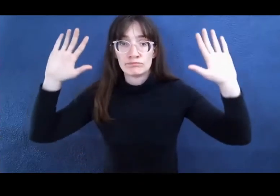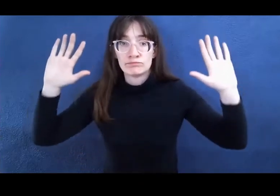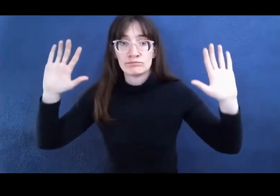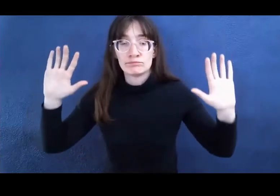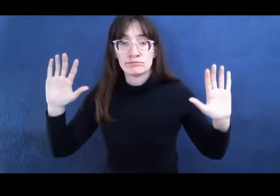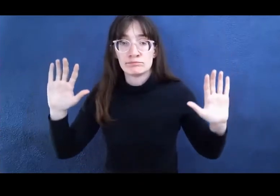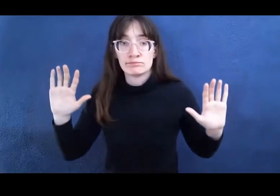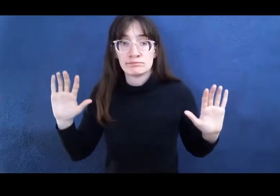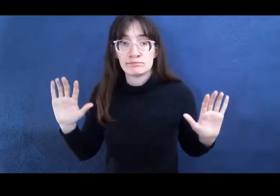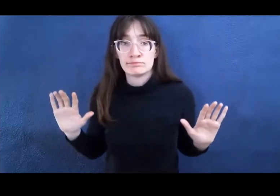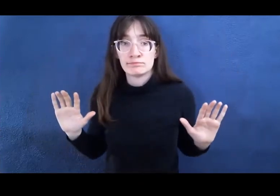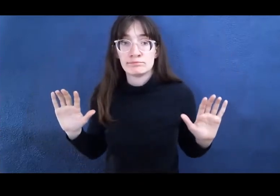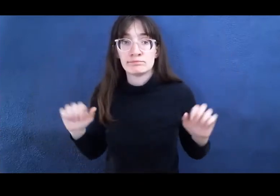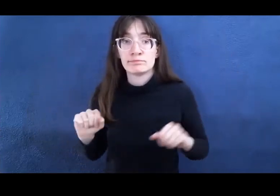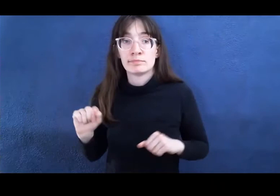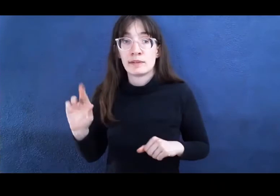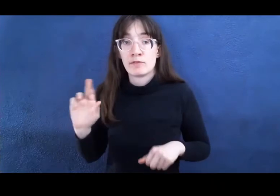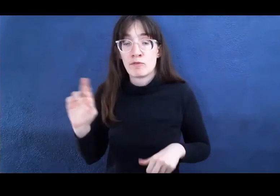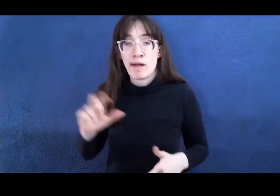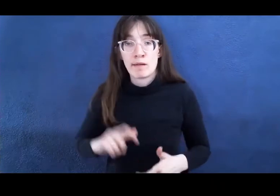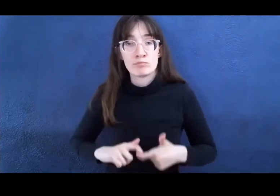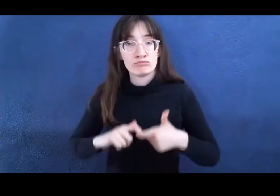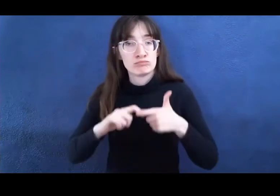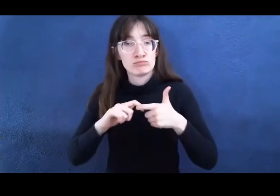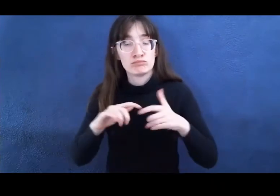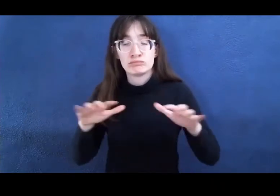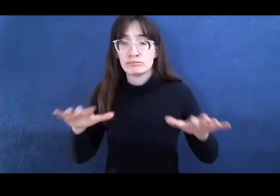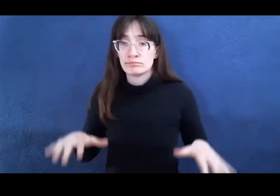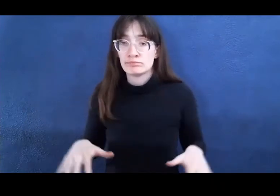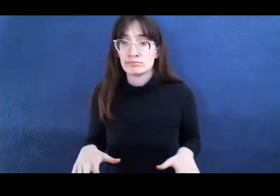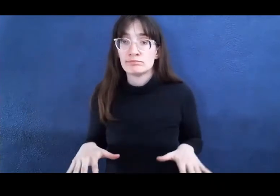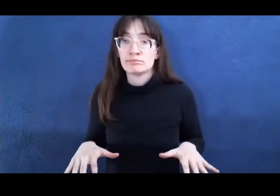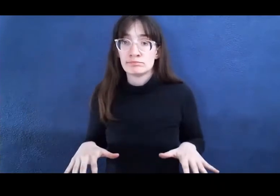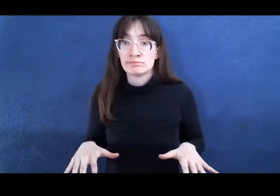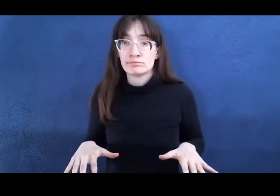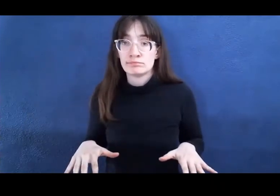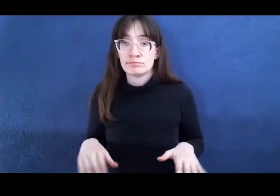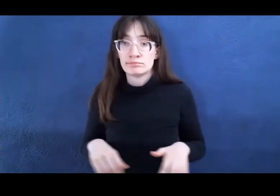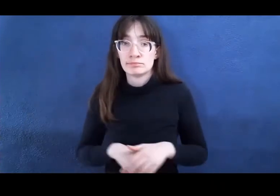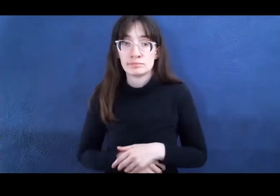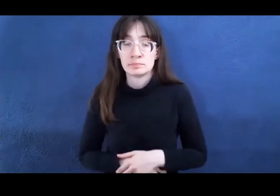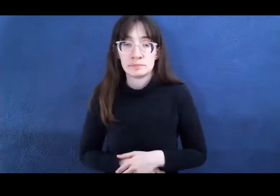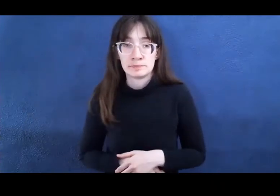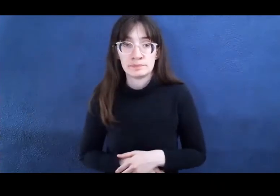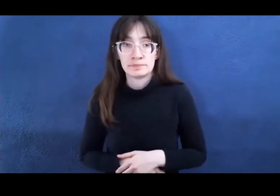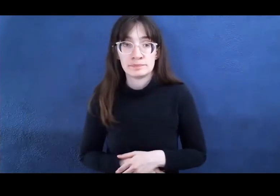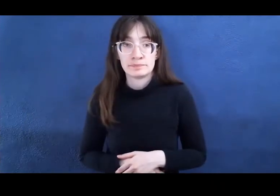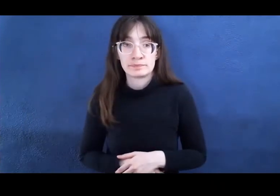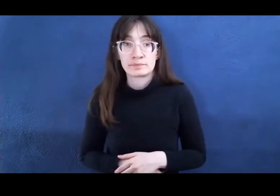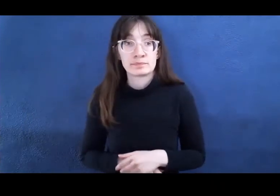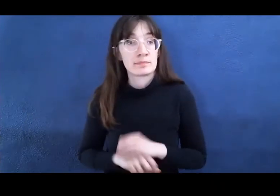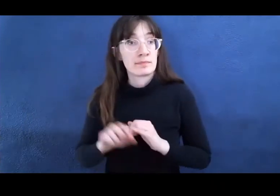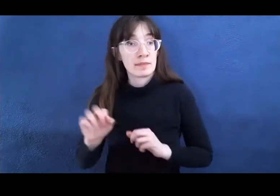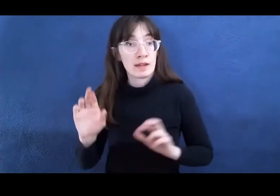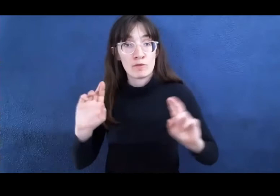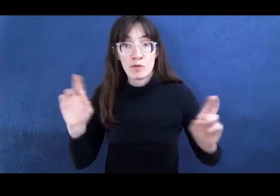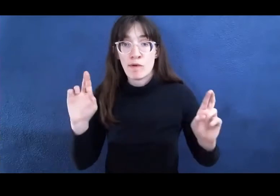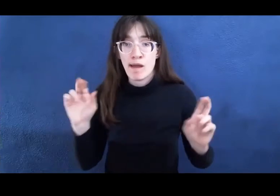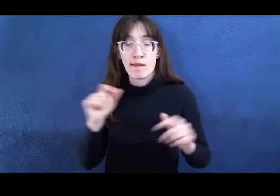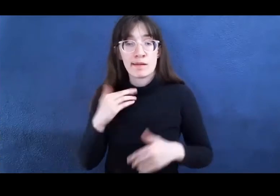this motion or this place, maybe giving your arms a rest. When you're ready, you could start to lean your upper